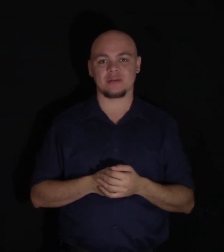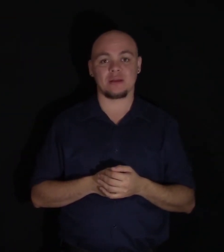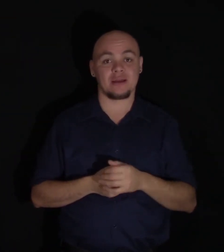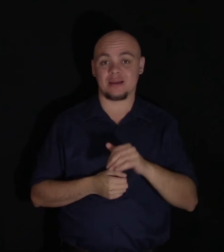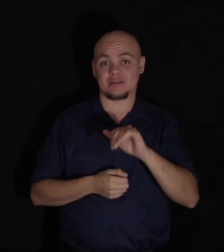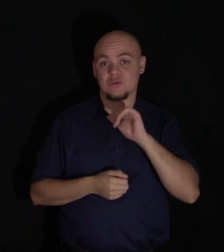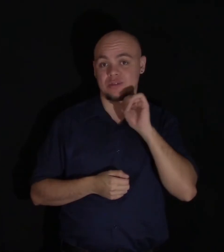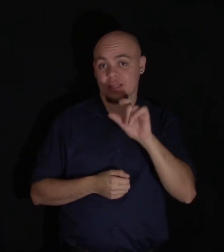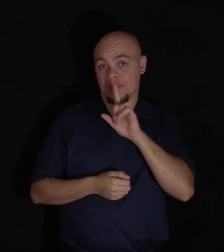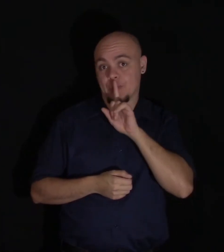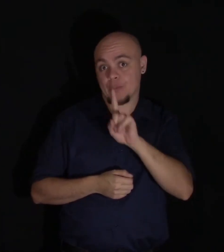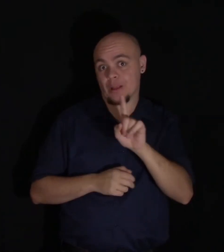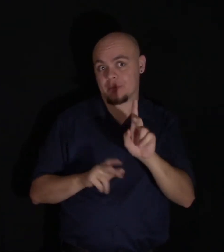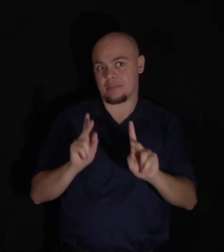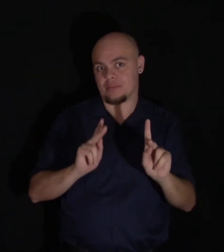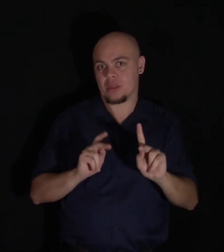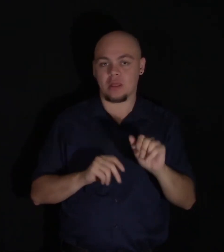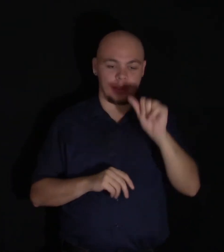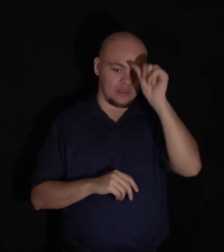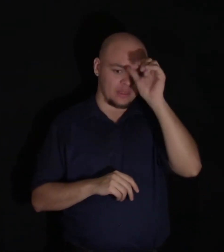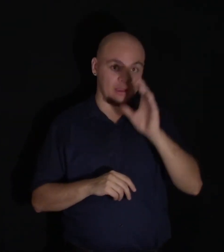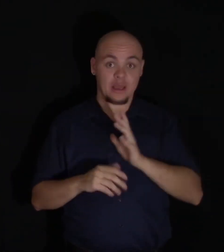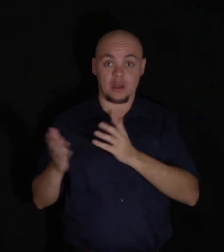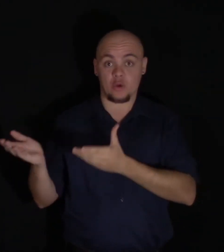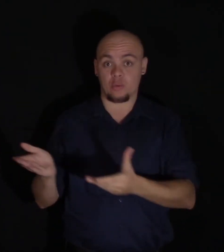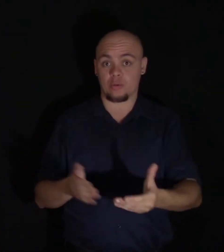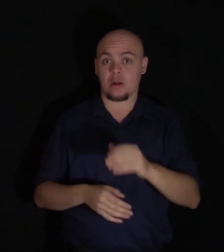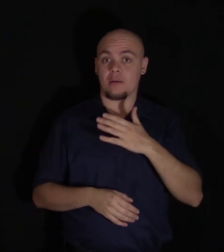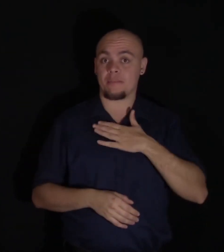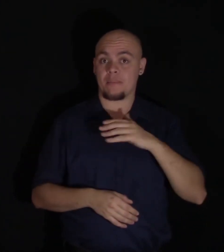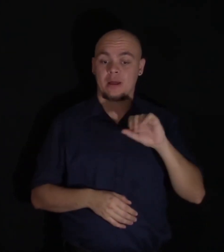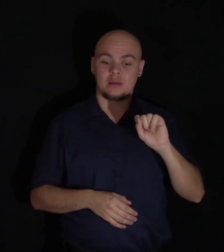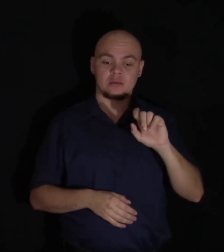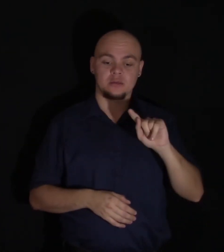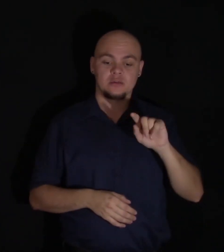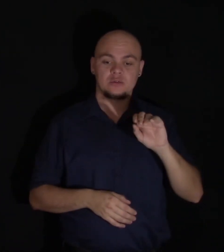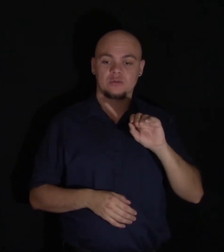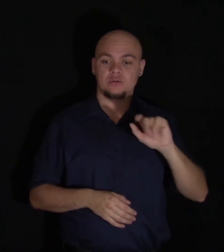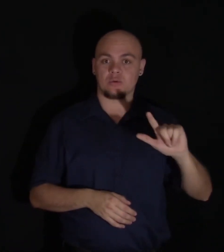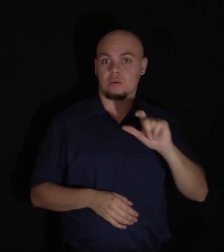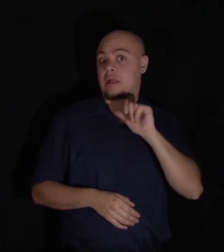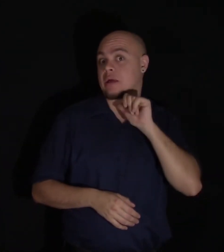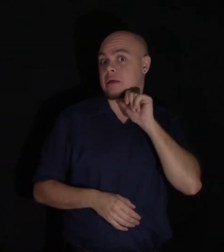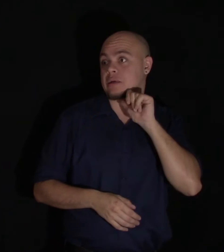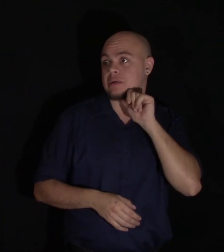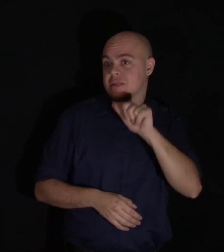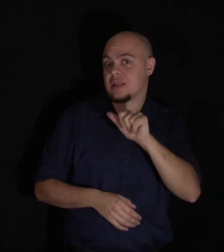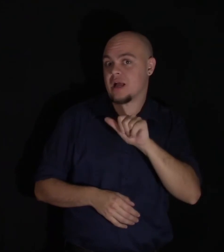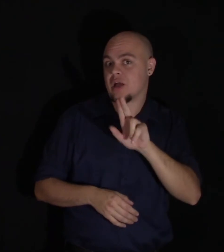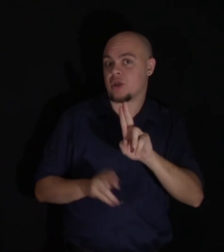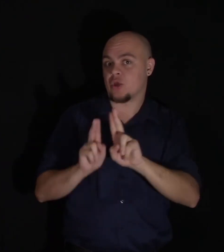people. The guy who brought my stool out, probably not union, or that stool would have been here.